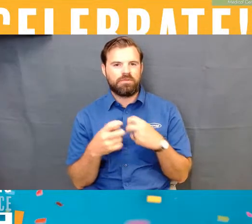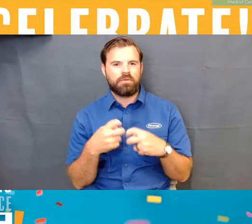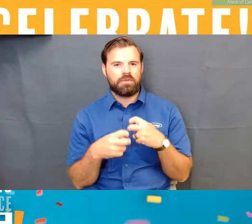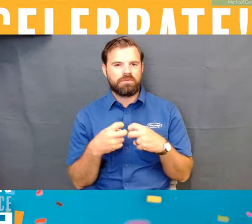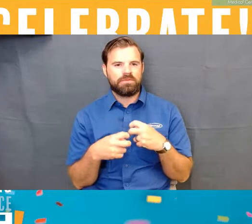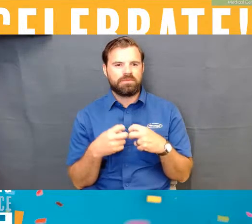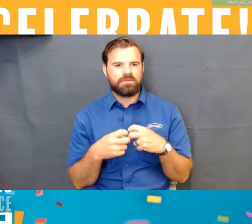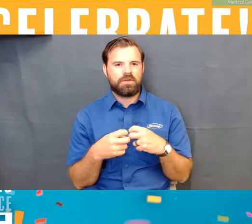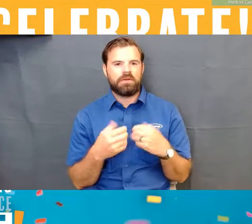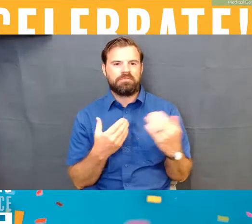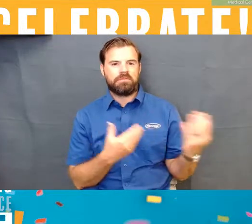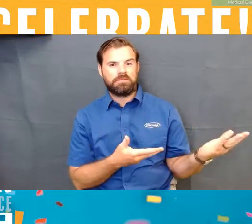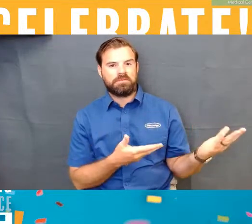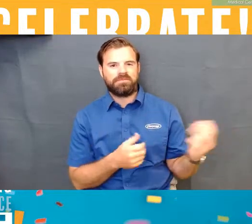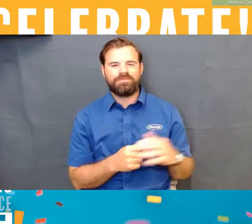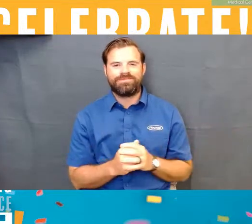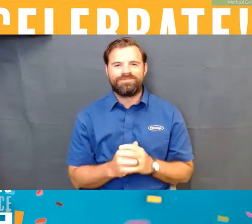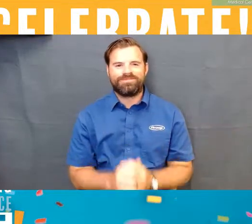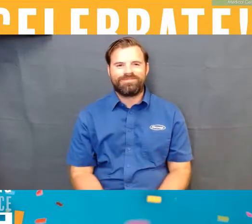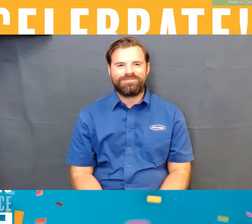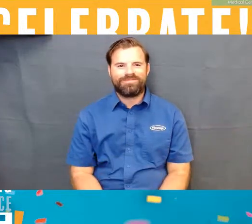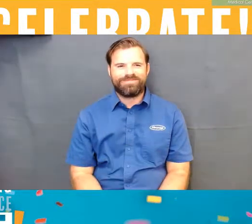Okay.